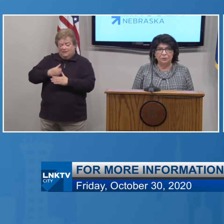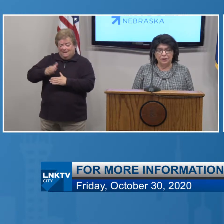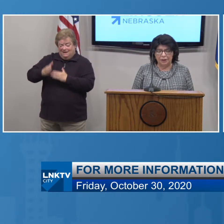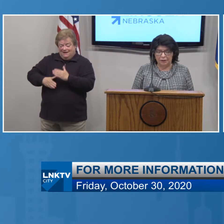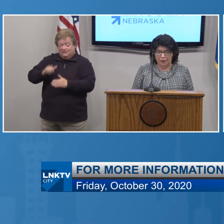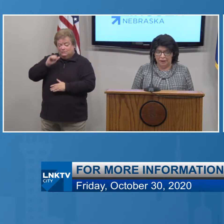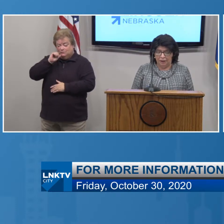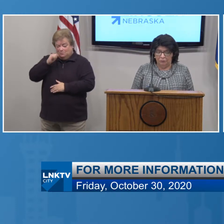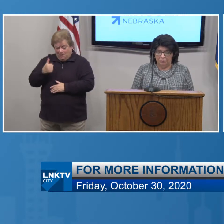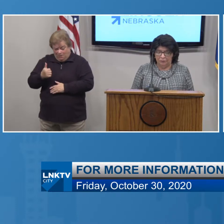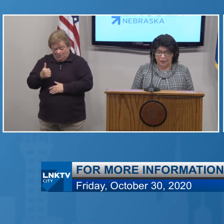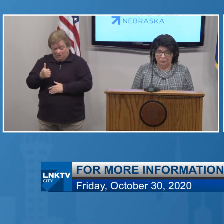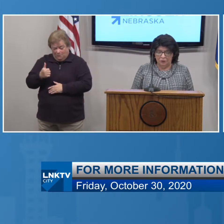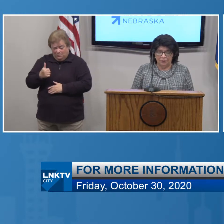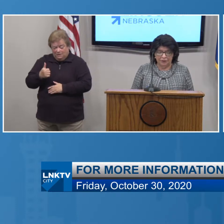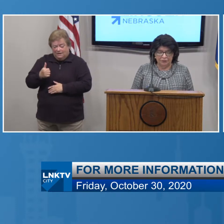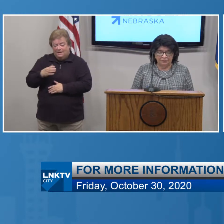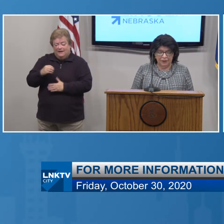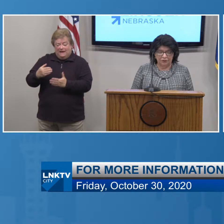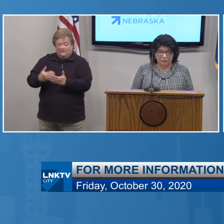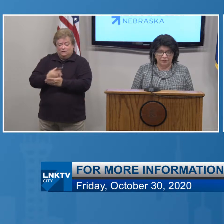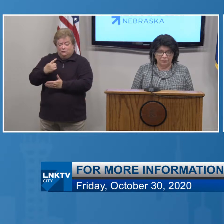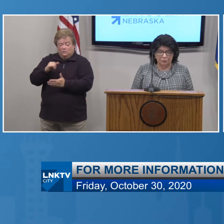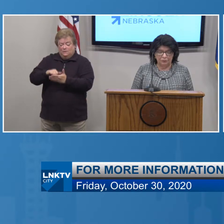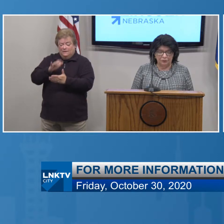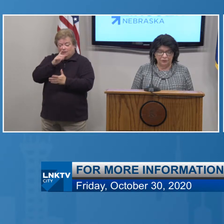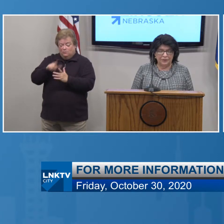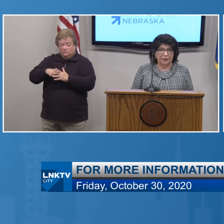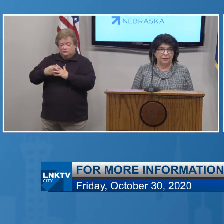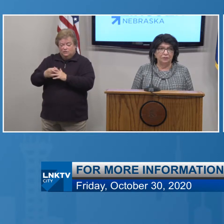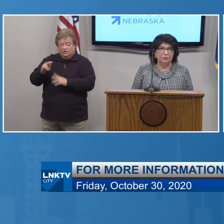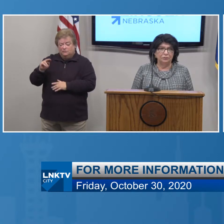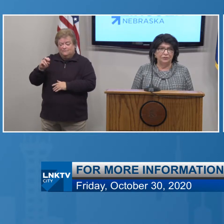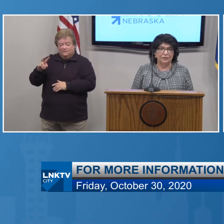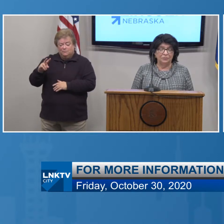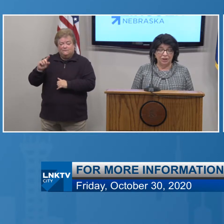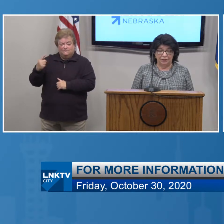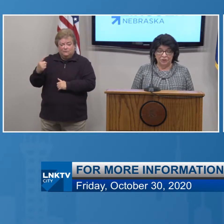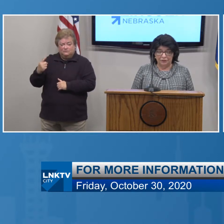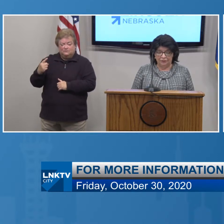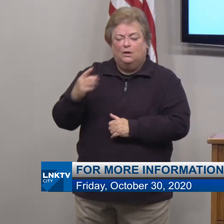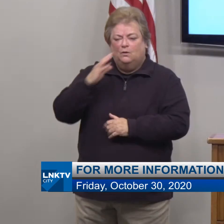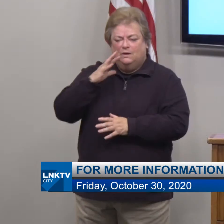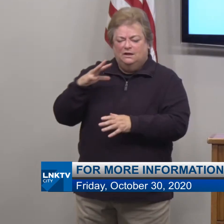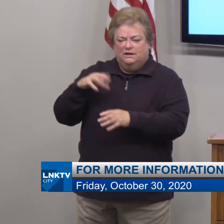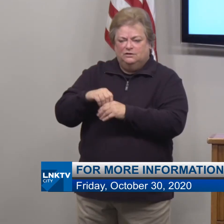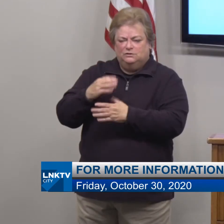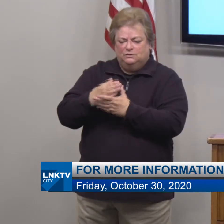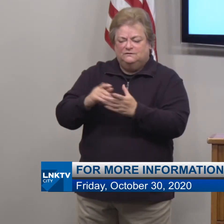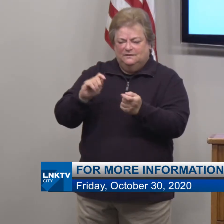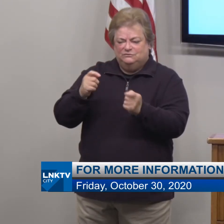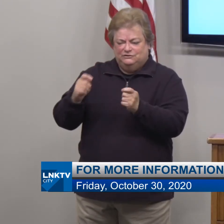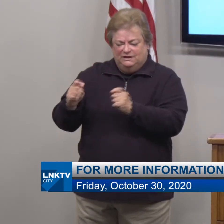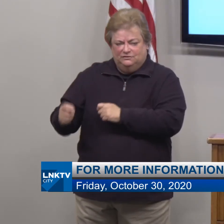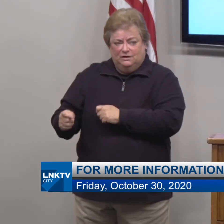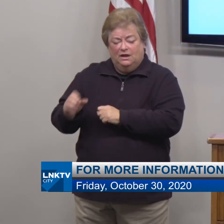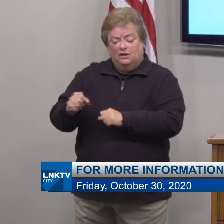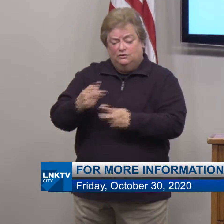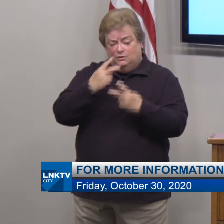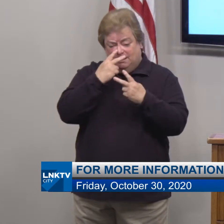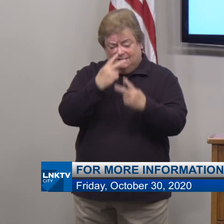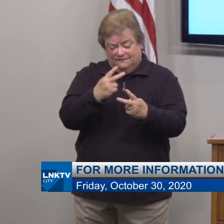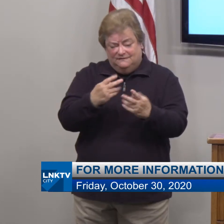and the new one that will go into effect November 1st includes some changes. You can view the new